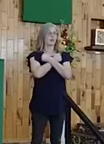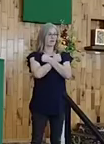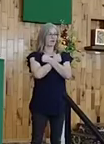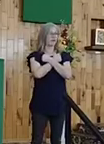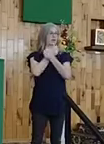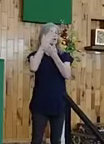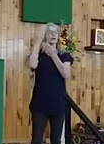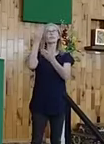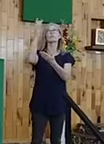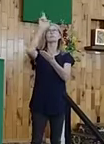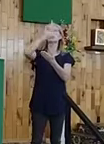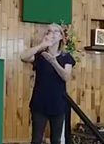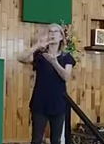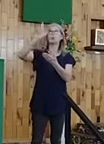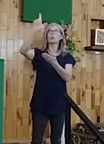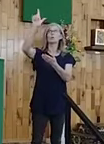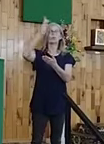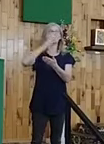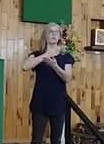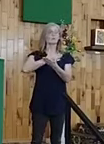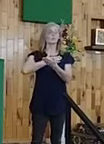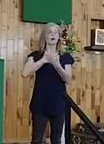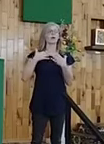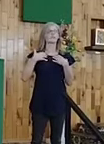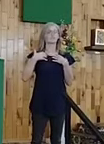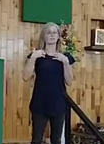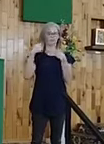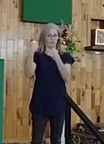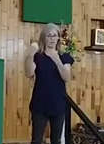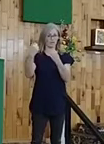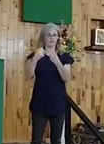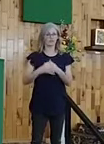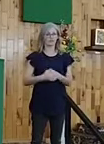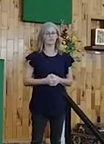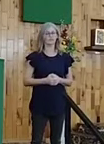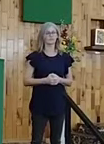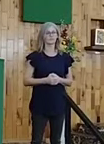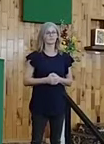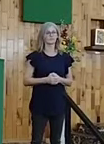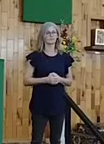I love you, Lord, my